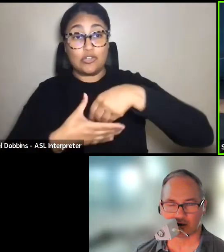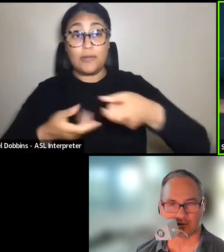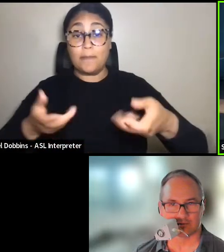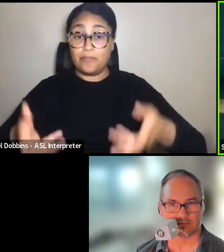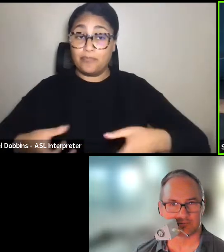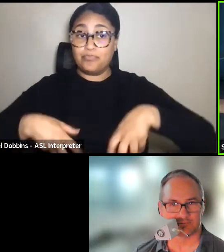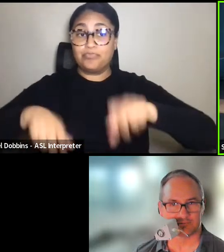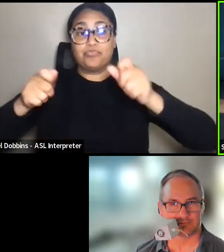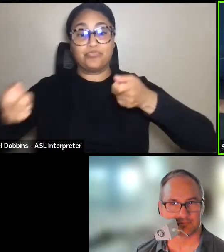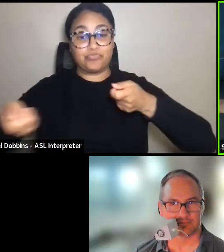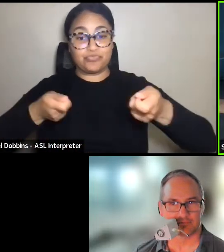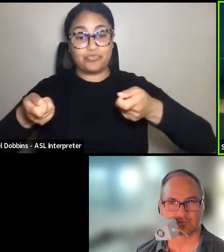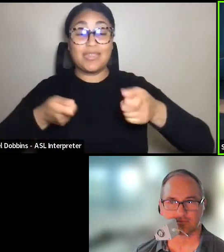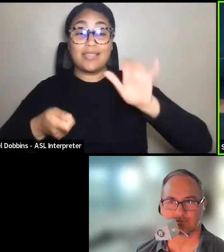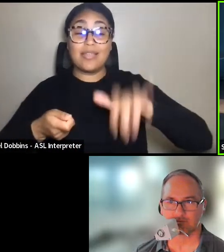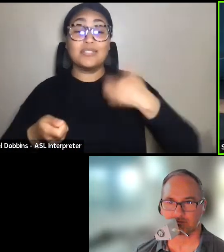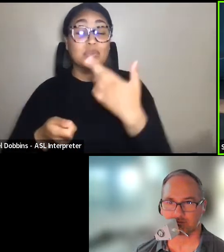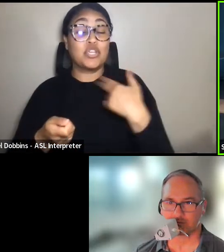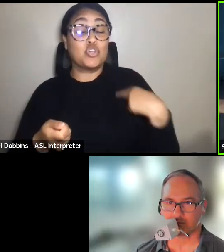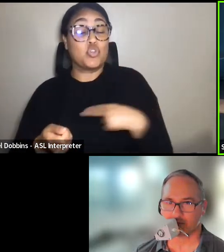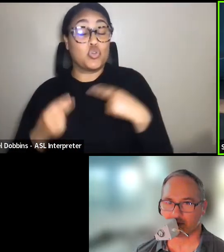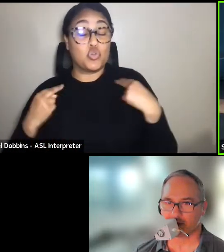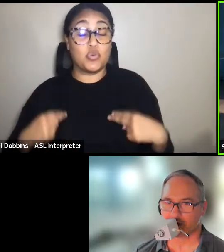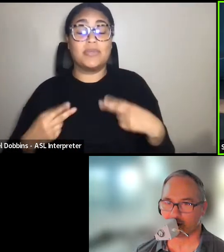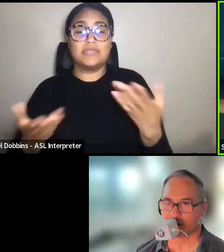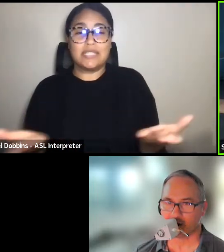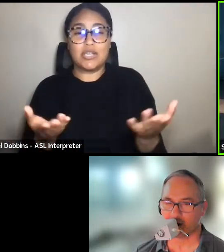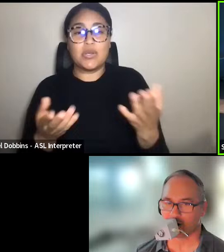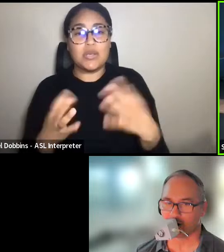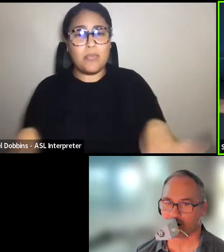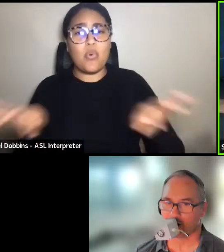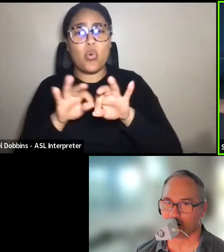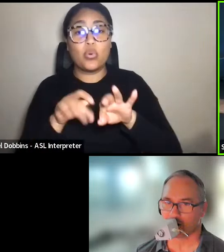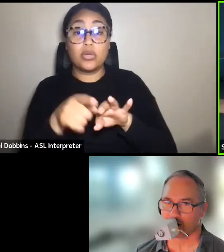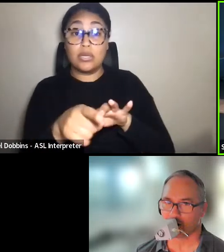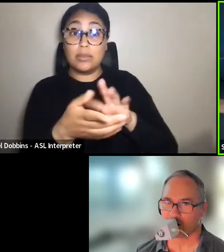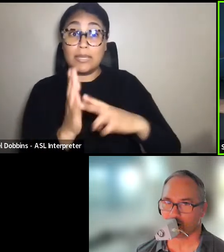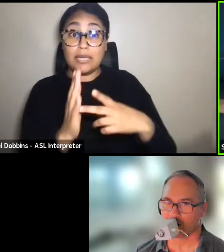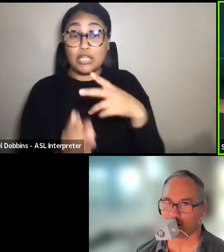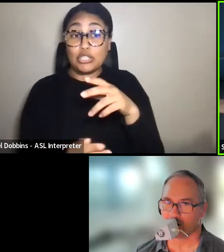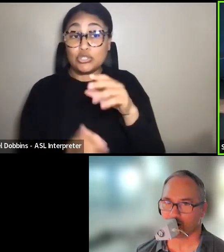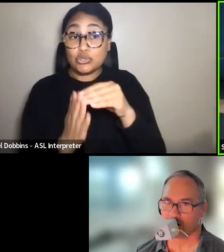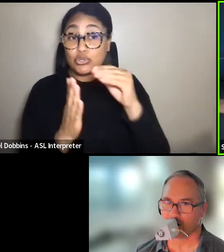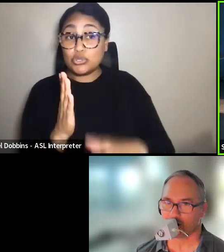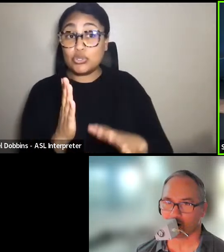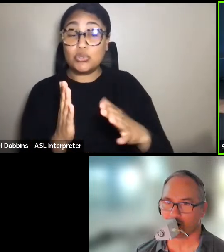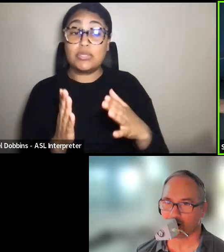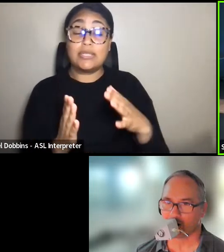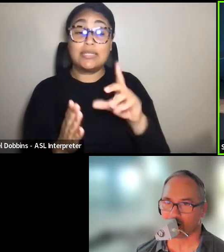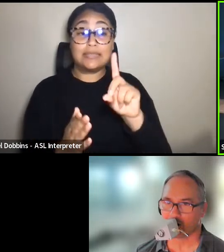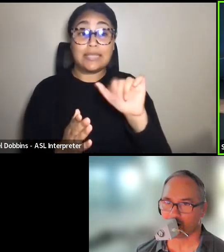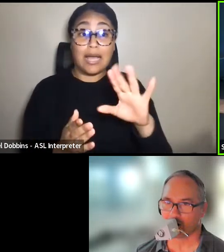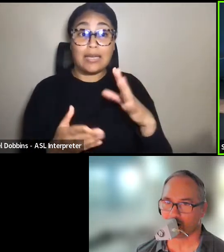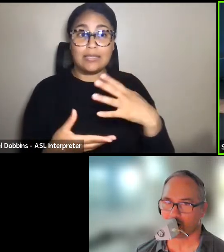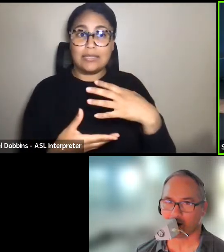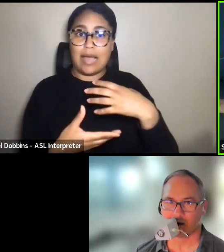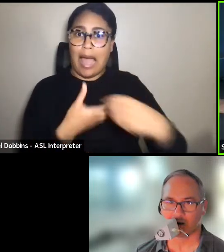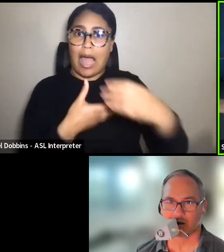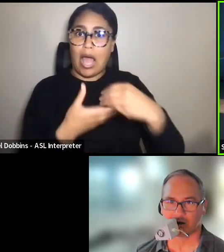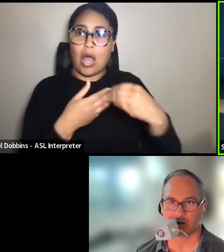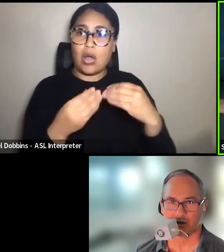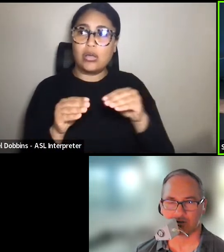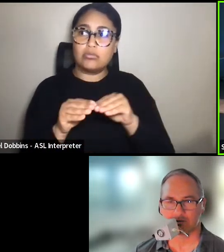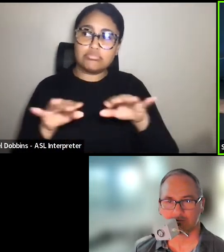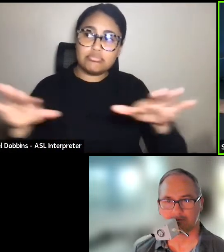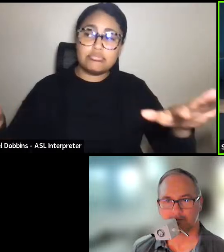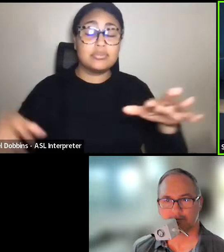whole idea, humans in the loop, that we're Mhm. realizing we're not going to allow any student data to leave the space. Even before